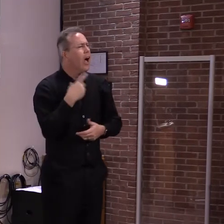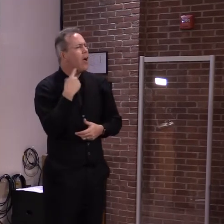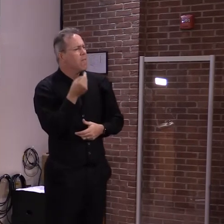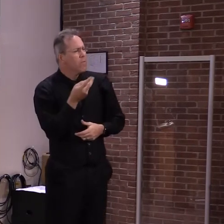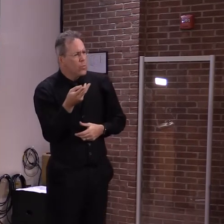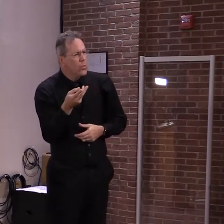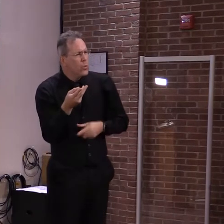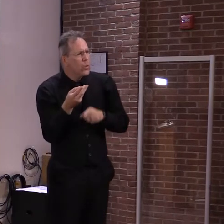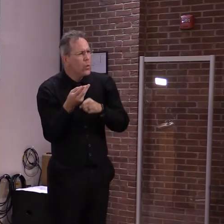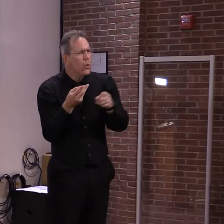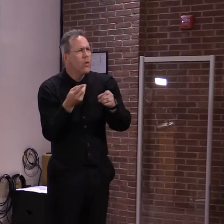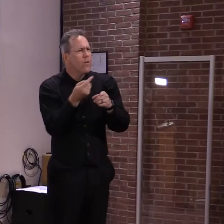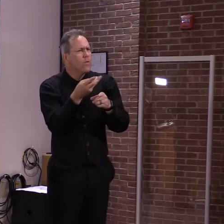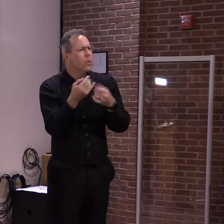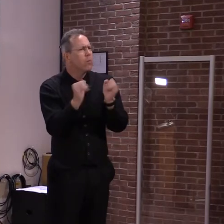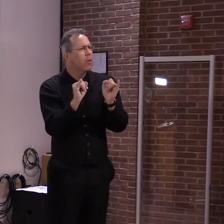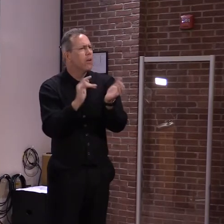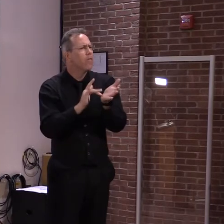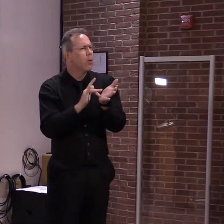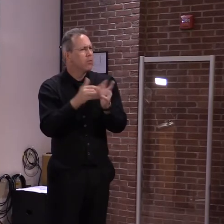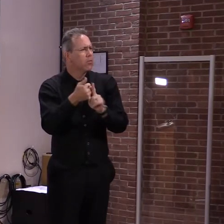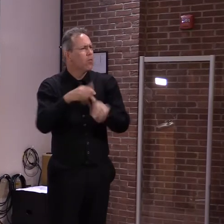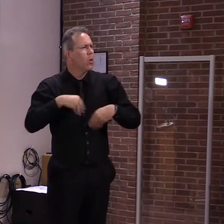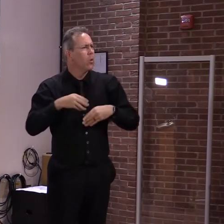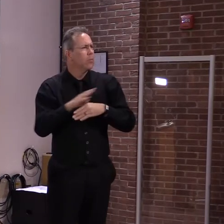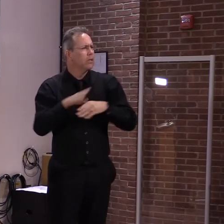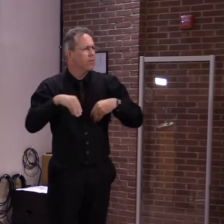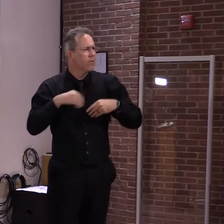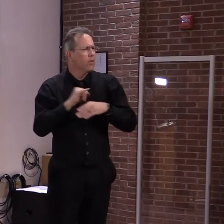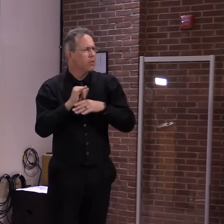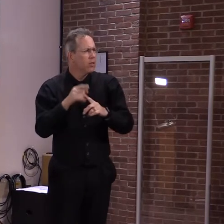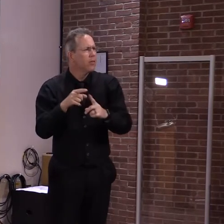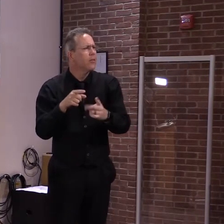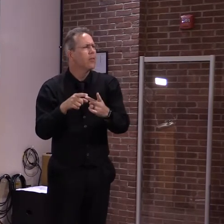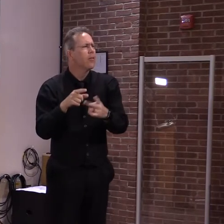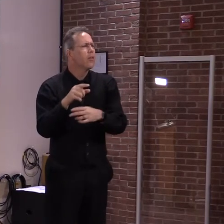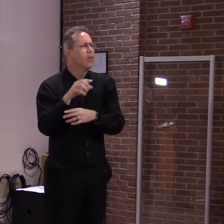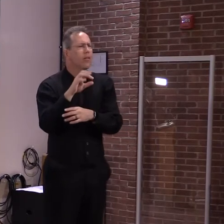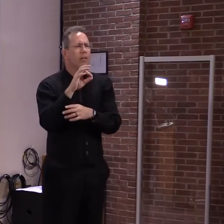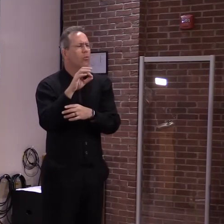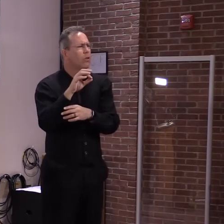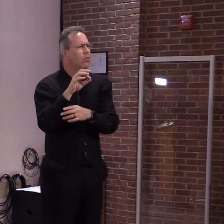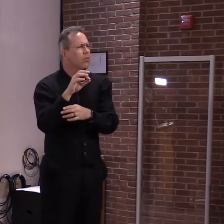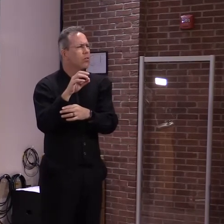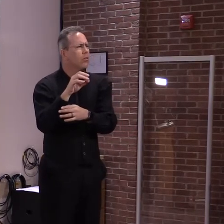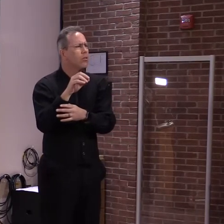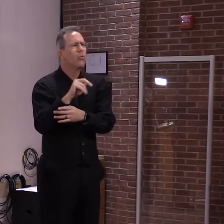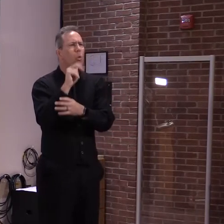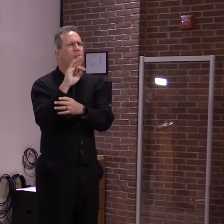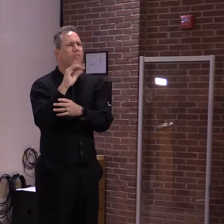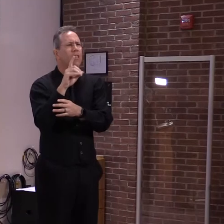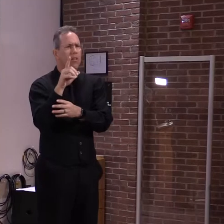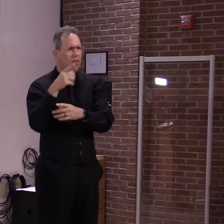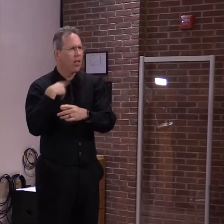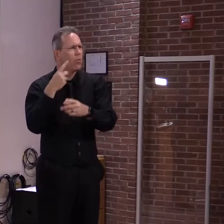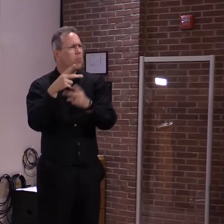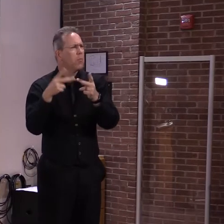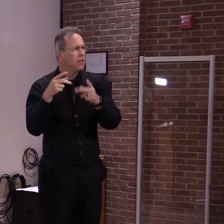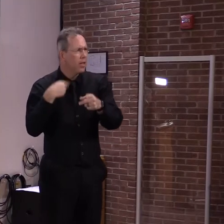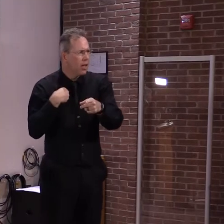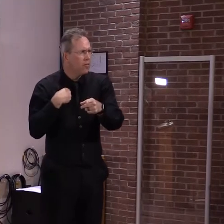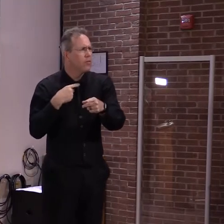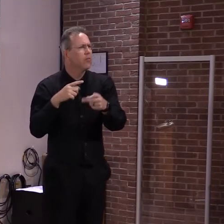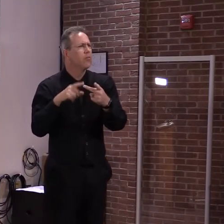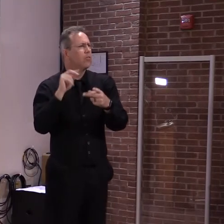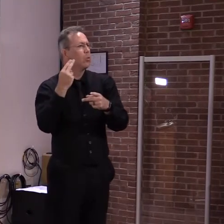pharmacy that has signed up and been approved through this process. But that's the process, and I can't give you